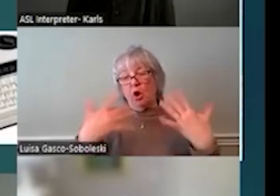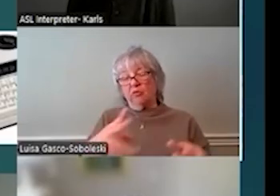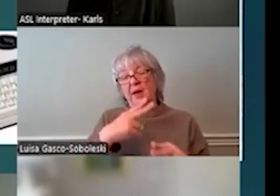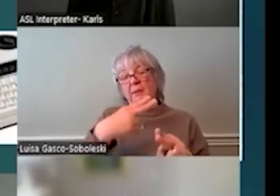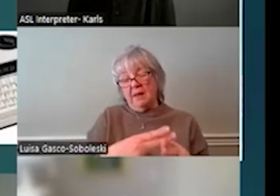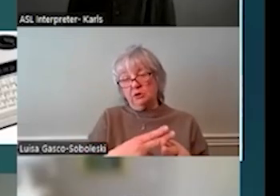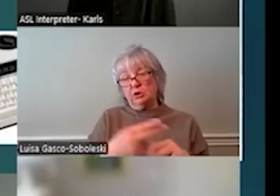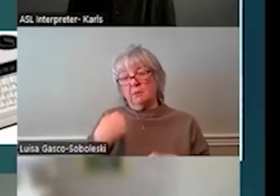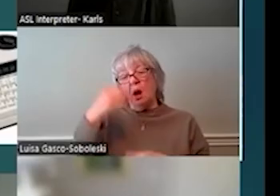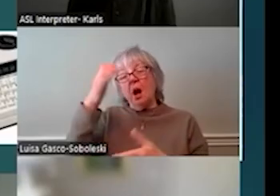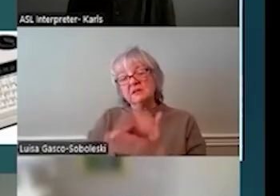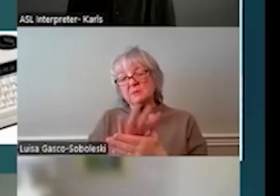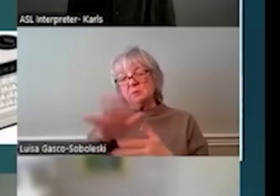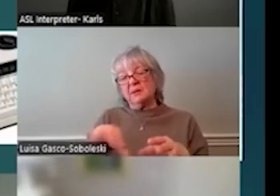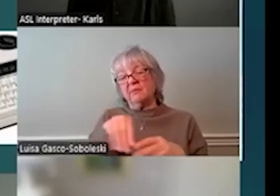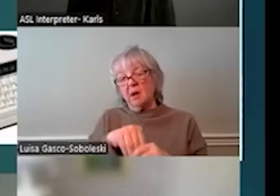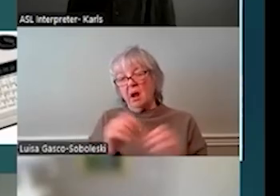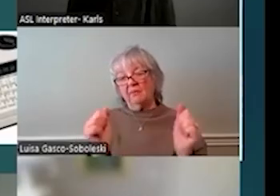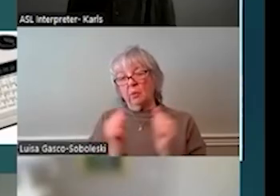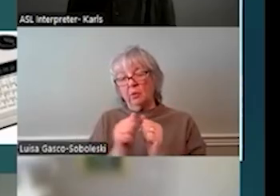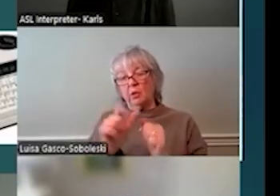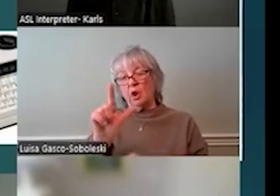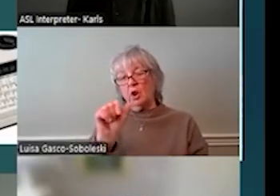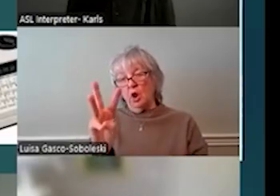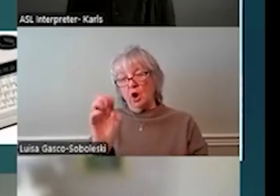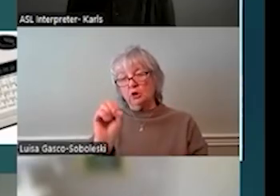And then with movie theaters, like Janine had already mentioned,